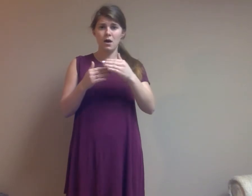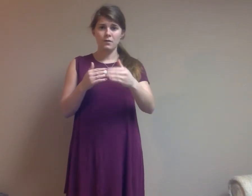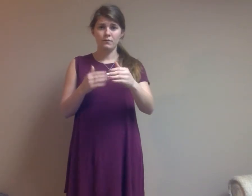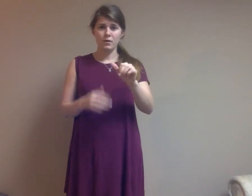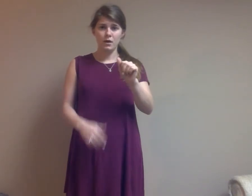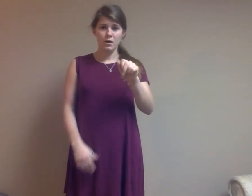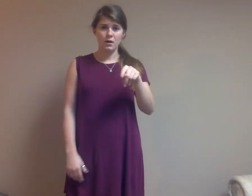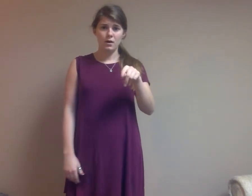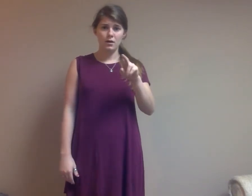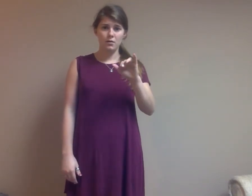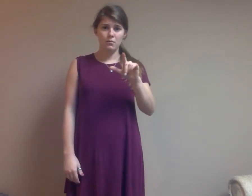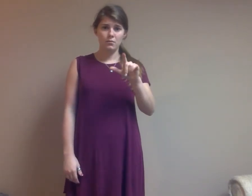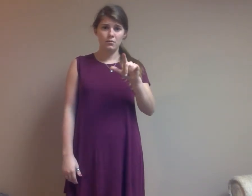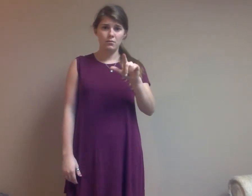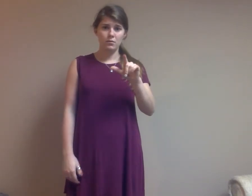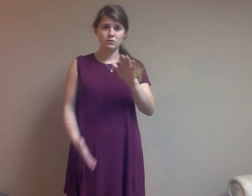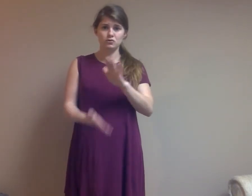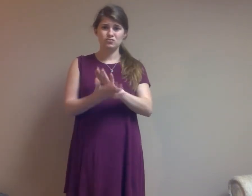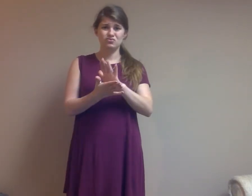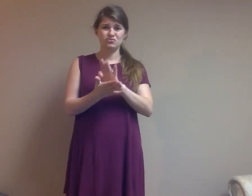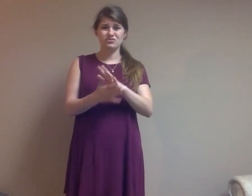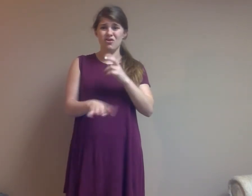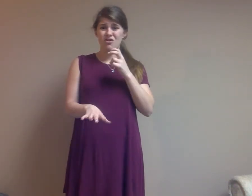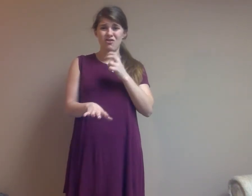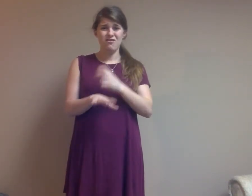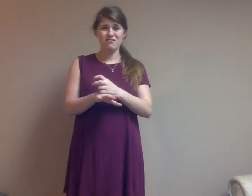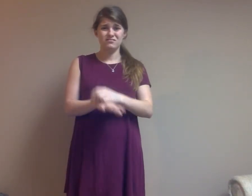Do you feel sick because you feel ill, or do you feel sick because you're upset?